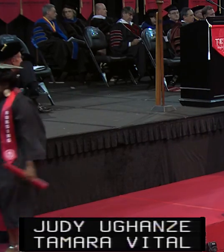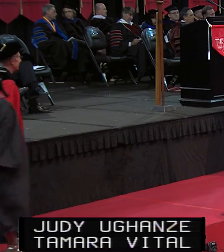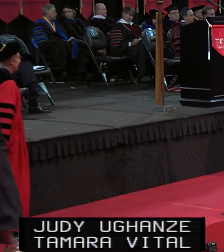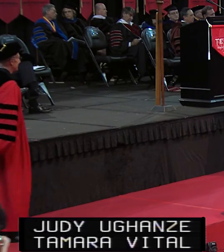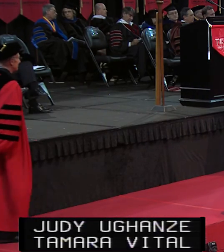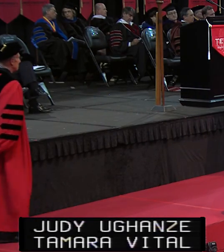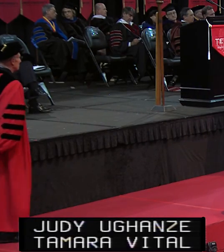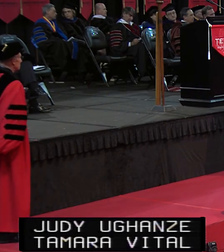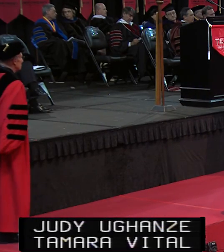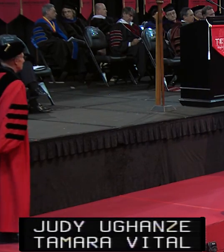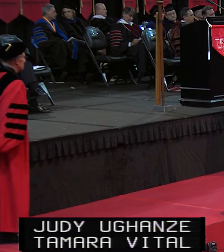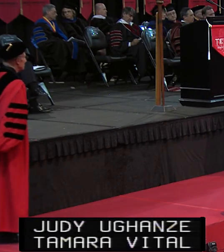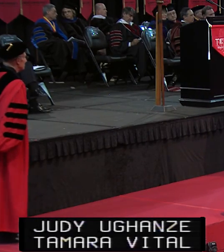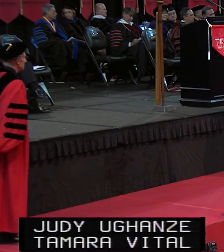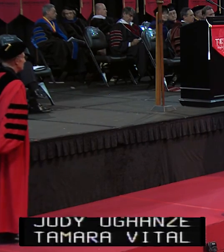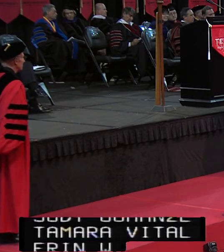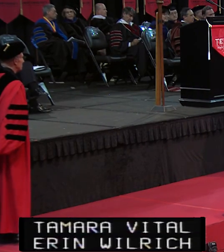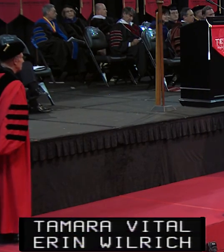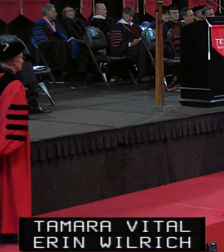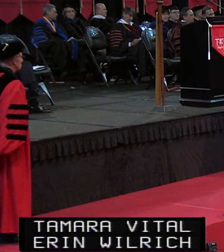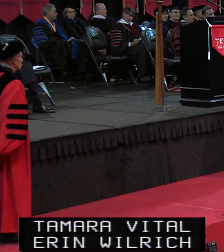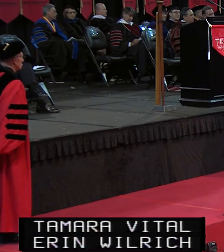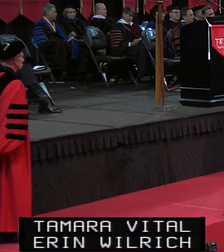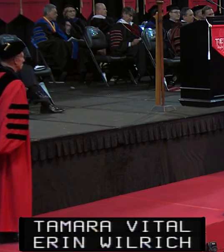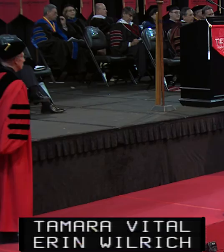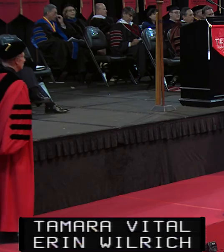Erin Nicole Wilrich.